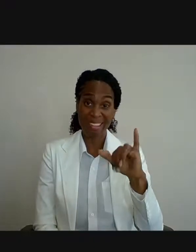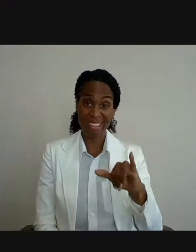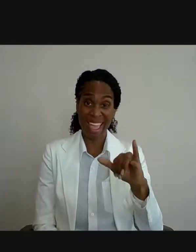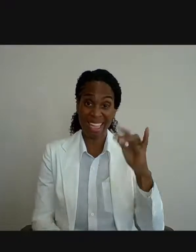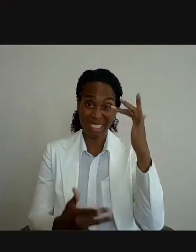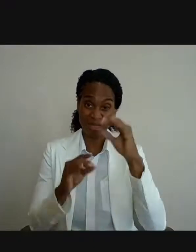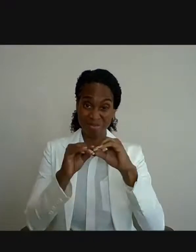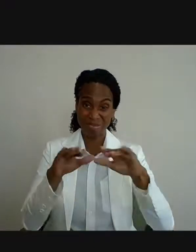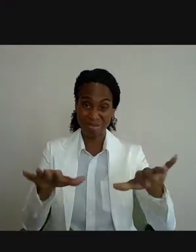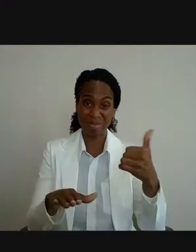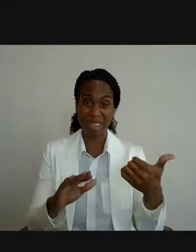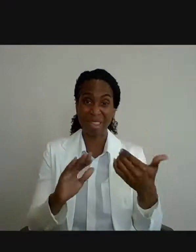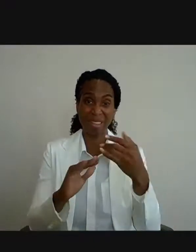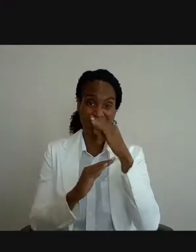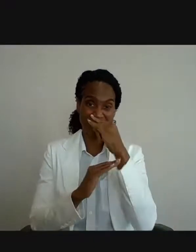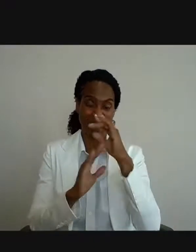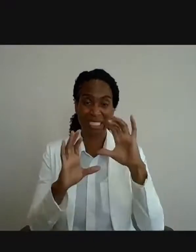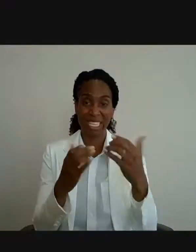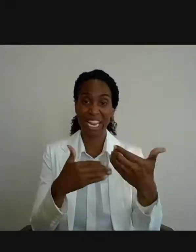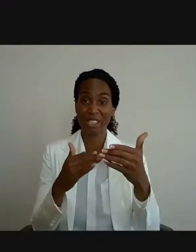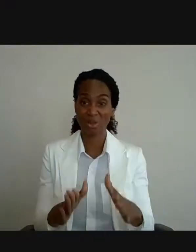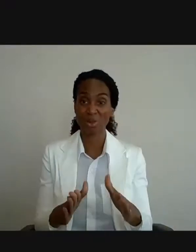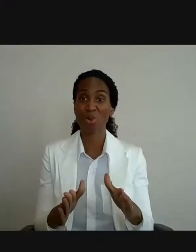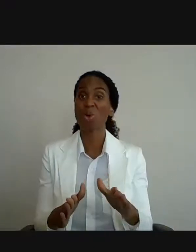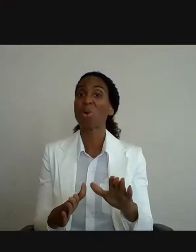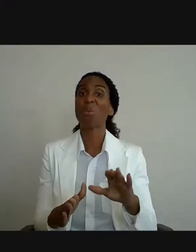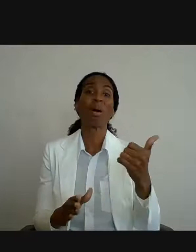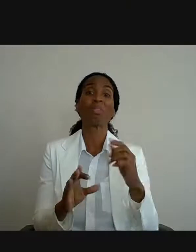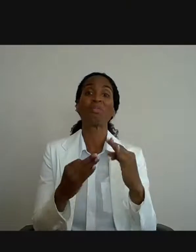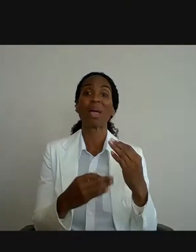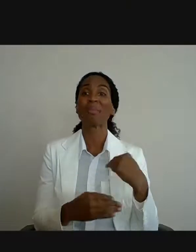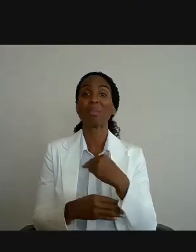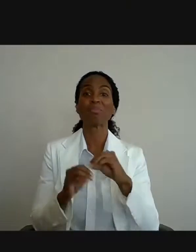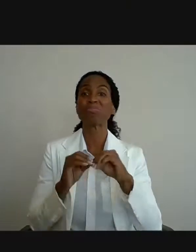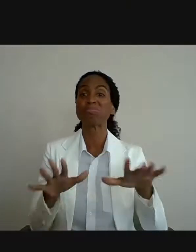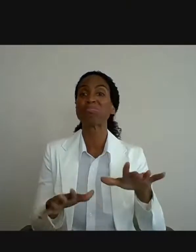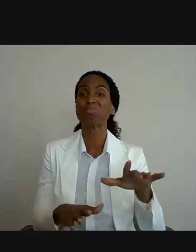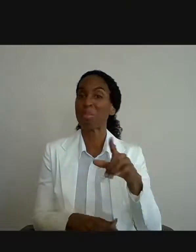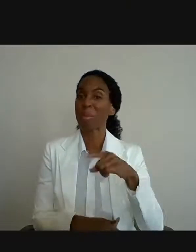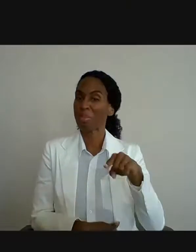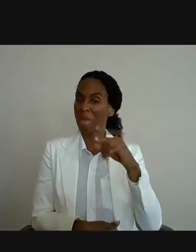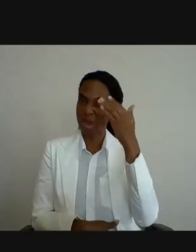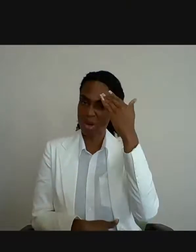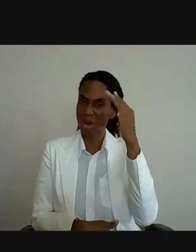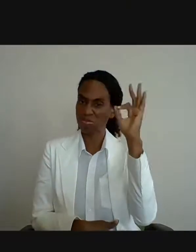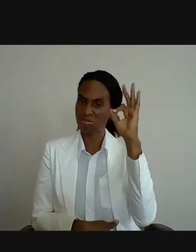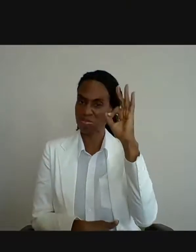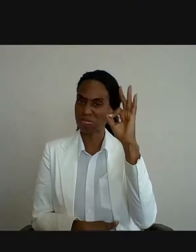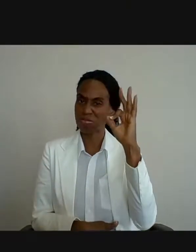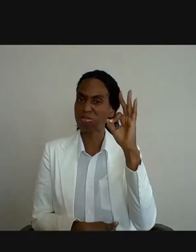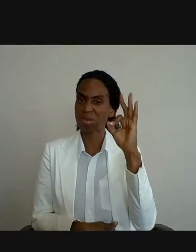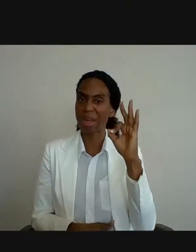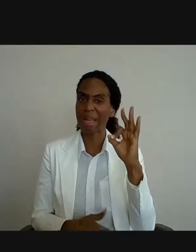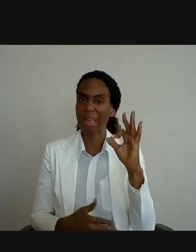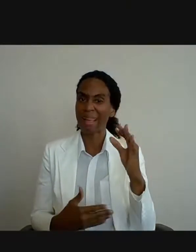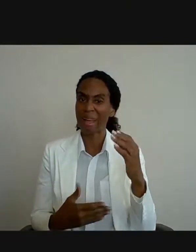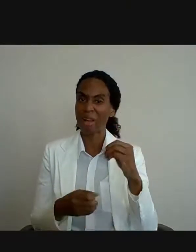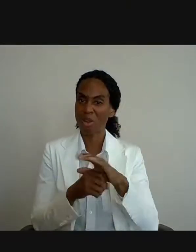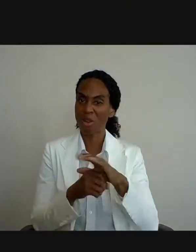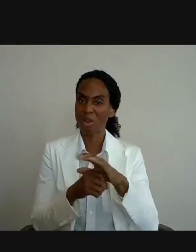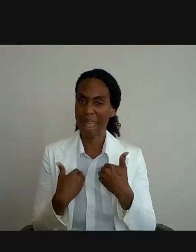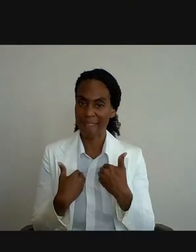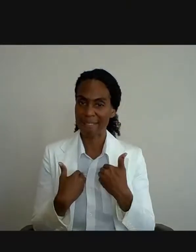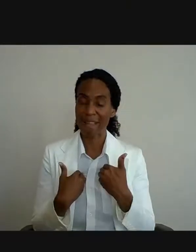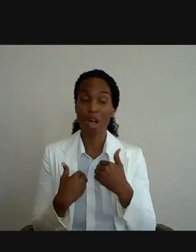in the classroom, but maybe some family members, grandparents that may be at really